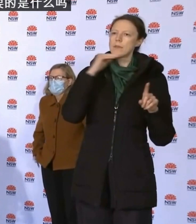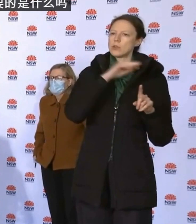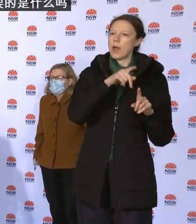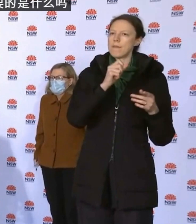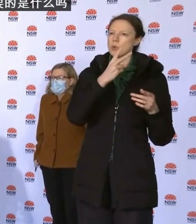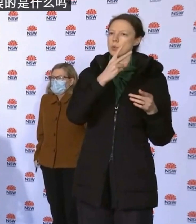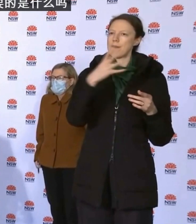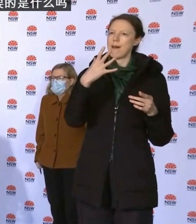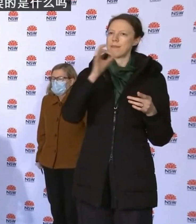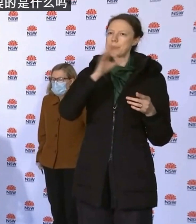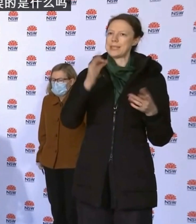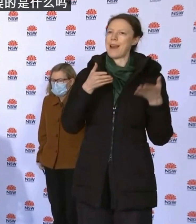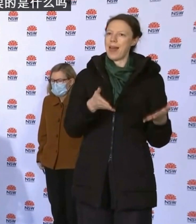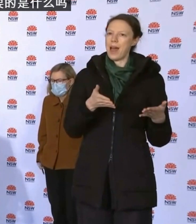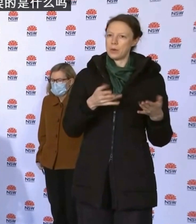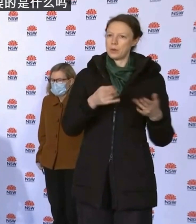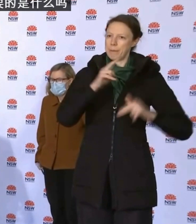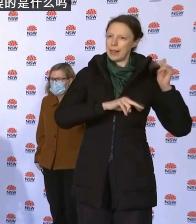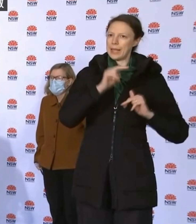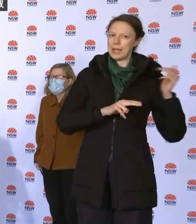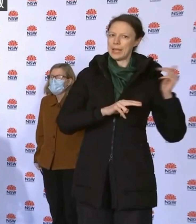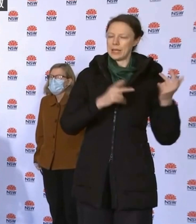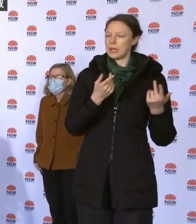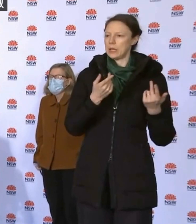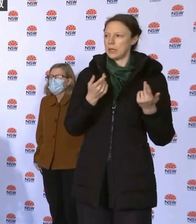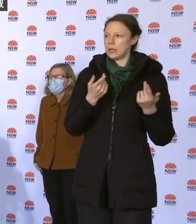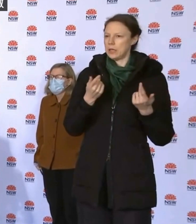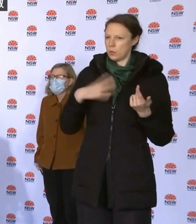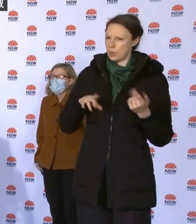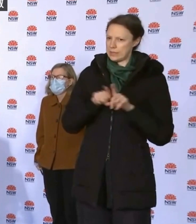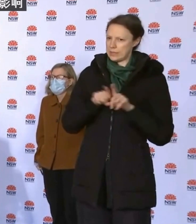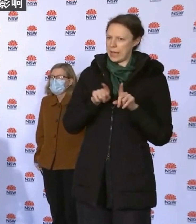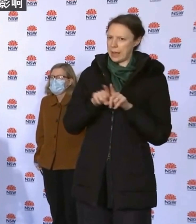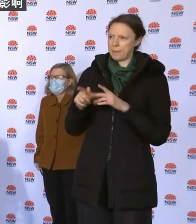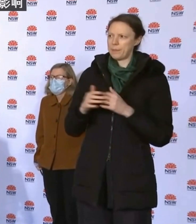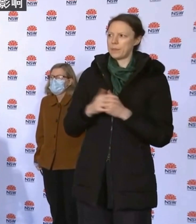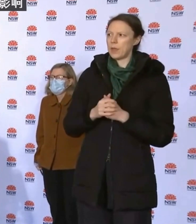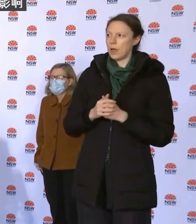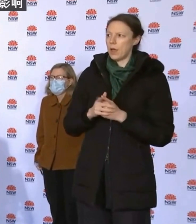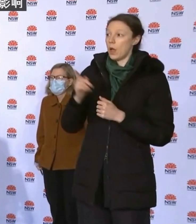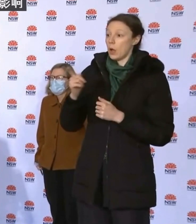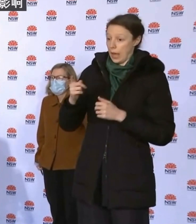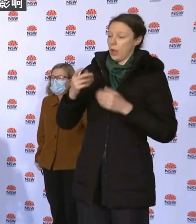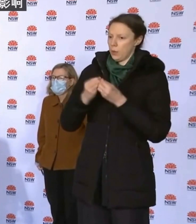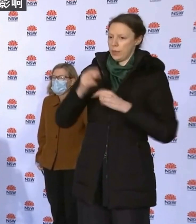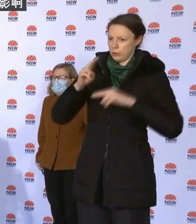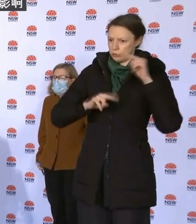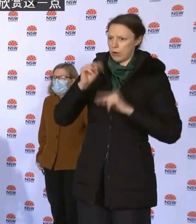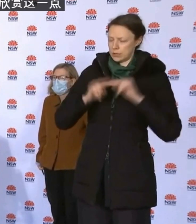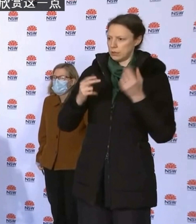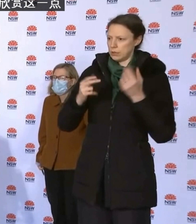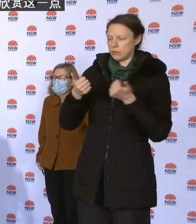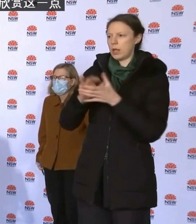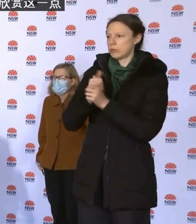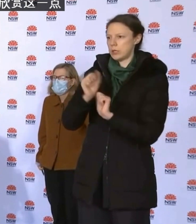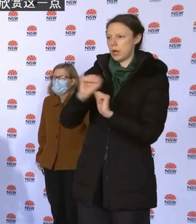I say what is really, really important for us with the construction sector is, firstly, we're grateful for the feedback. We understand the impacts it's causing